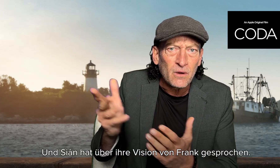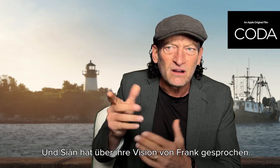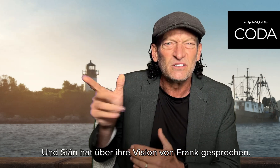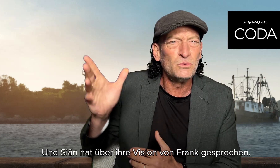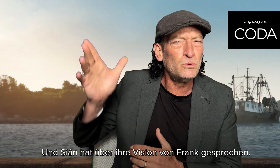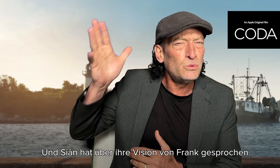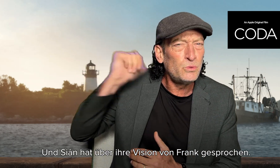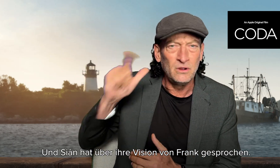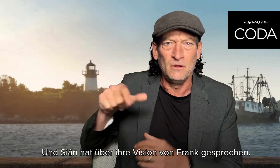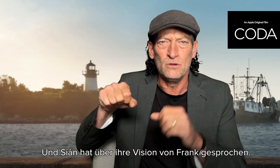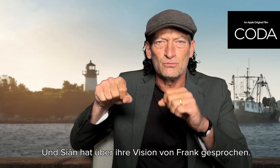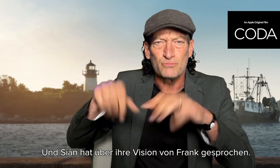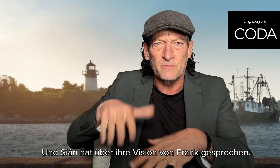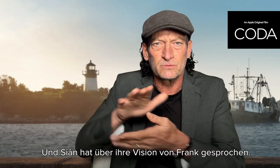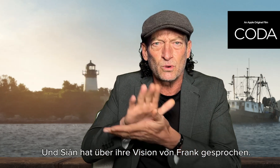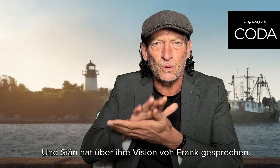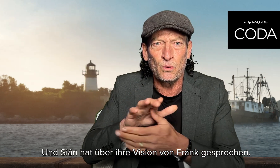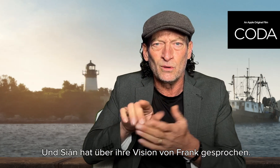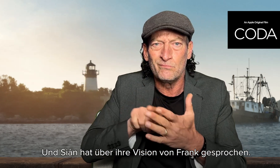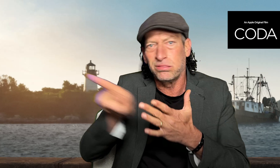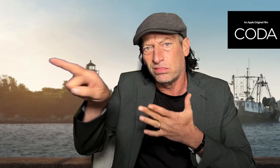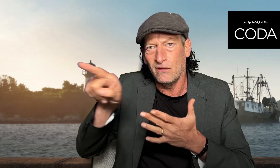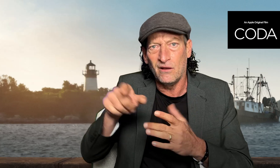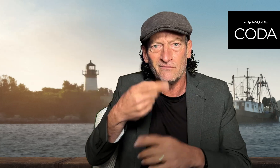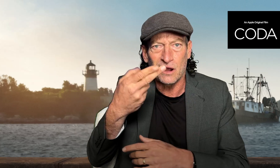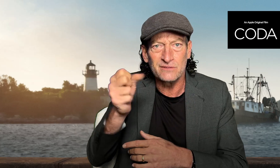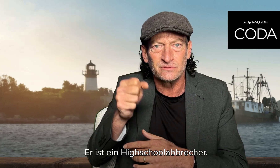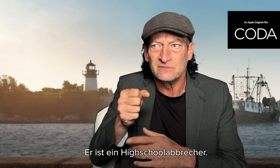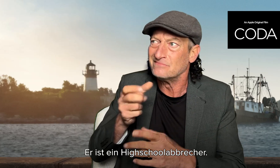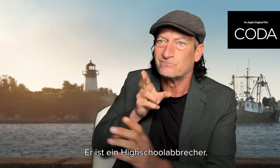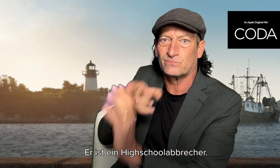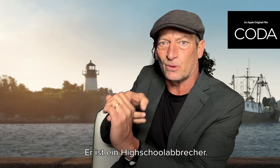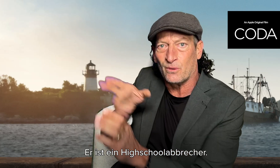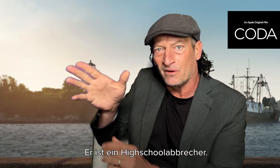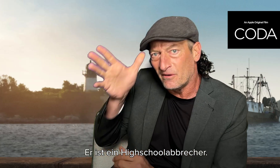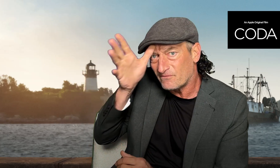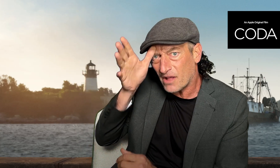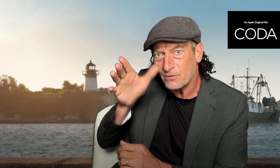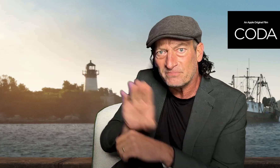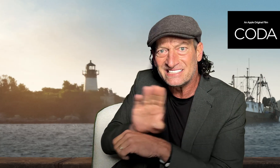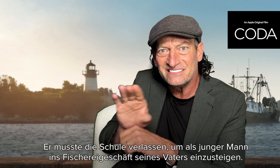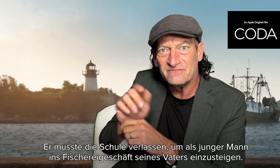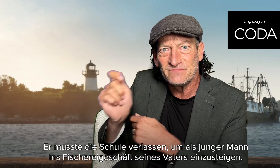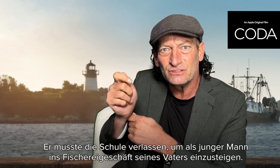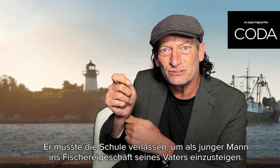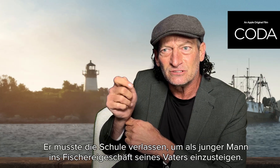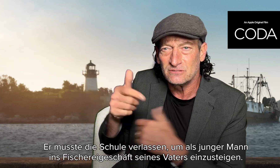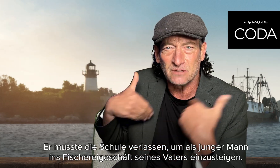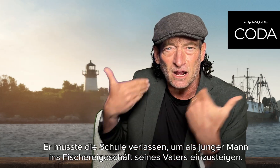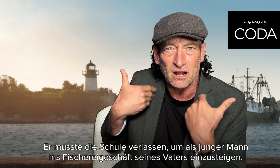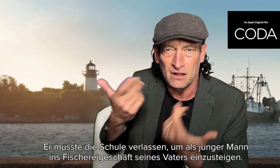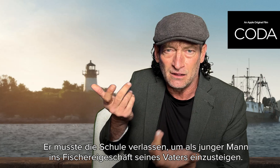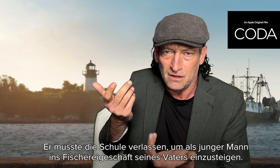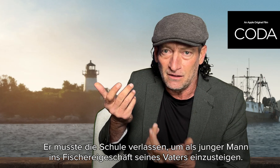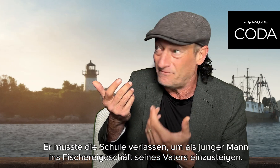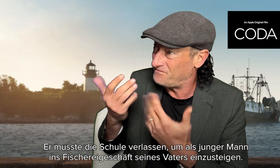and adapting. And then Sean talked about her vision for Frank, who was a high school dropout. He had to leave school